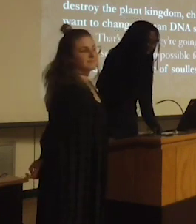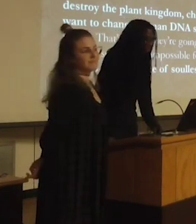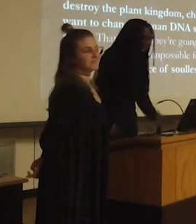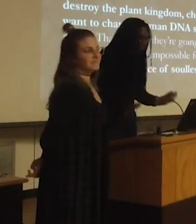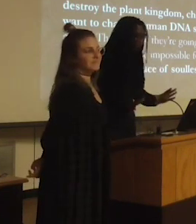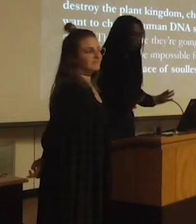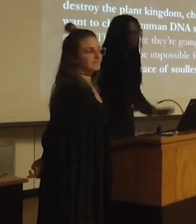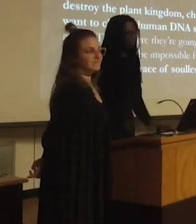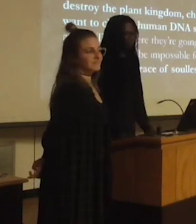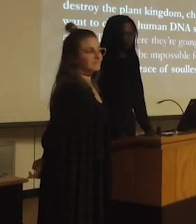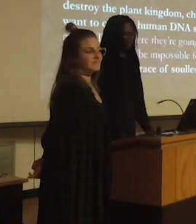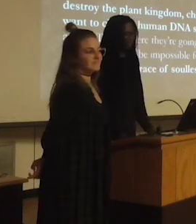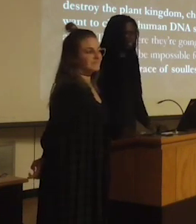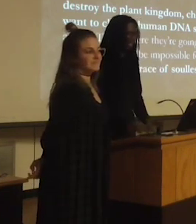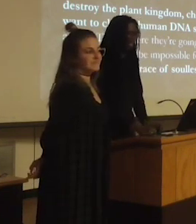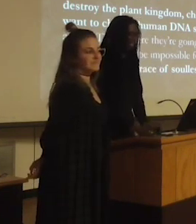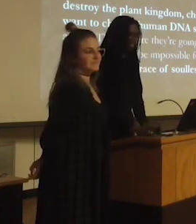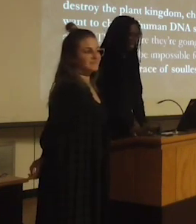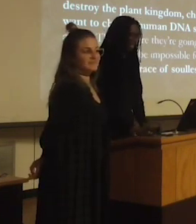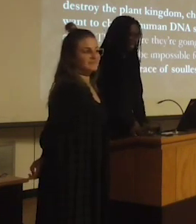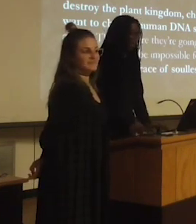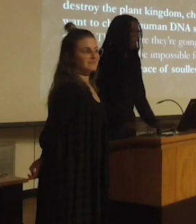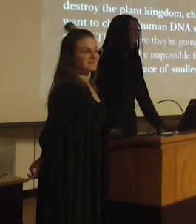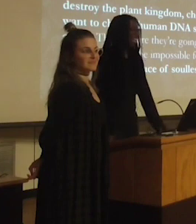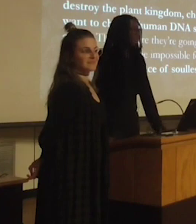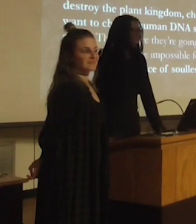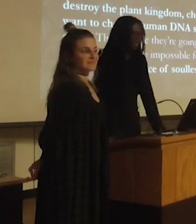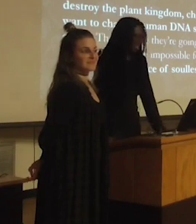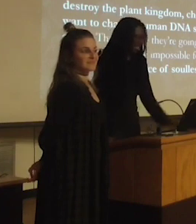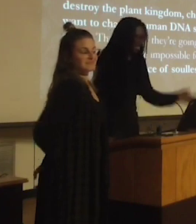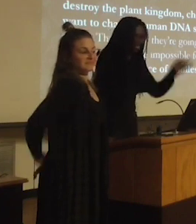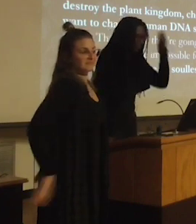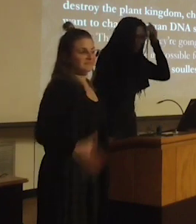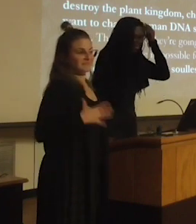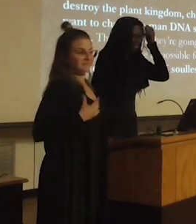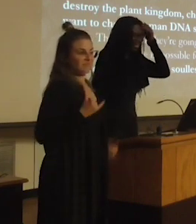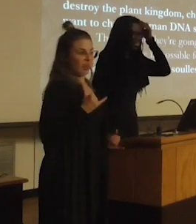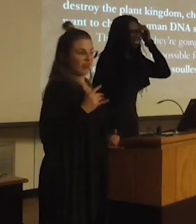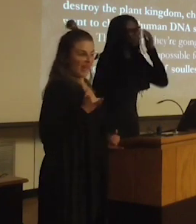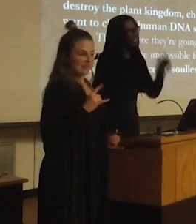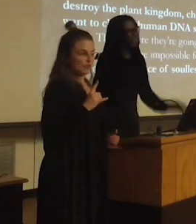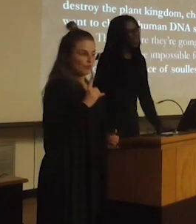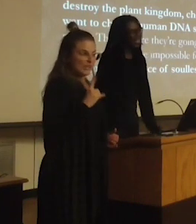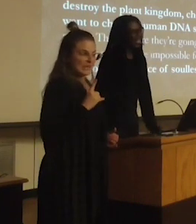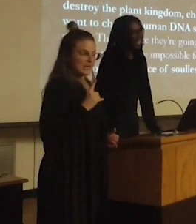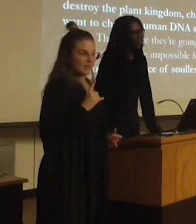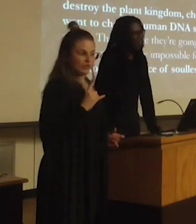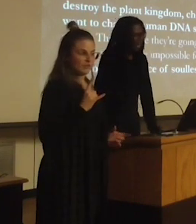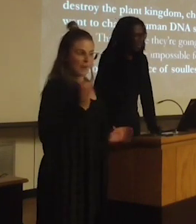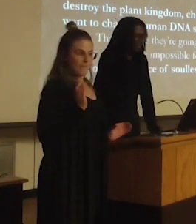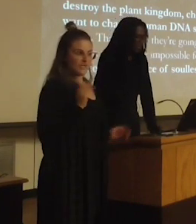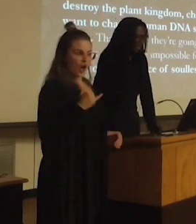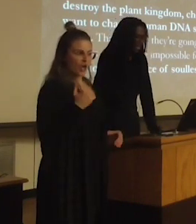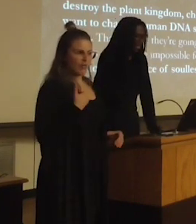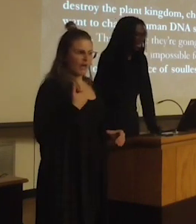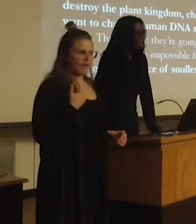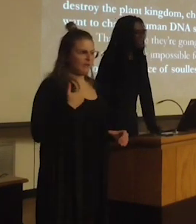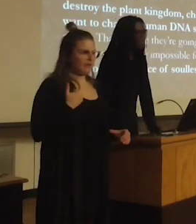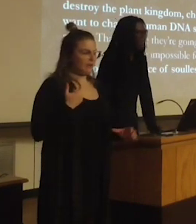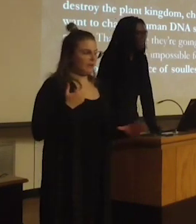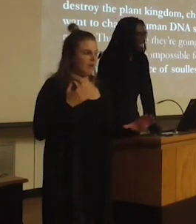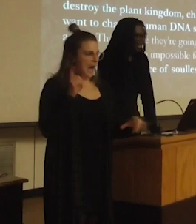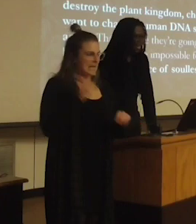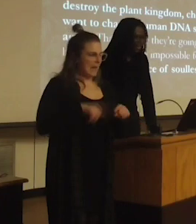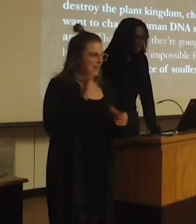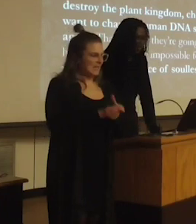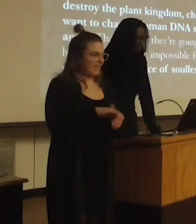again. That's where they're going with this, to change the DNA. Oh my God, it's just, like this is really, this is bizarre. This is like walking through the looking glass. I can't